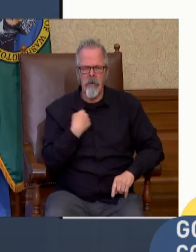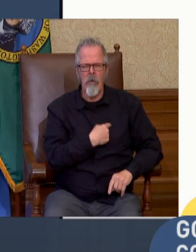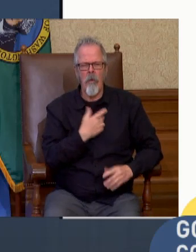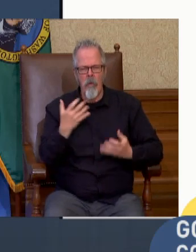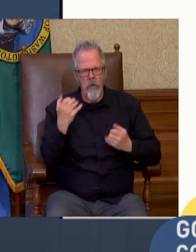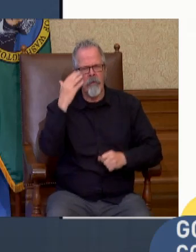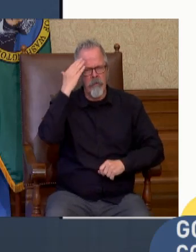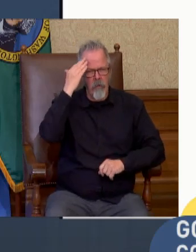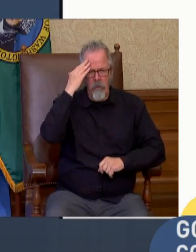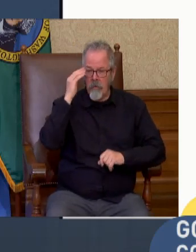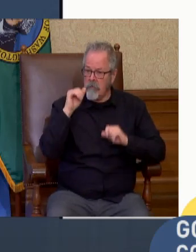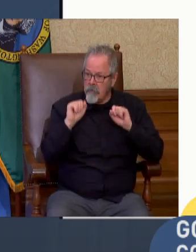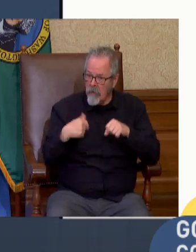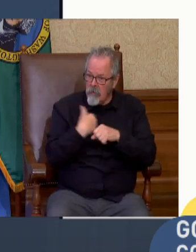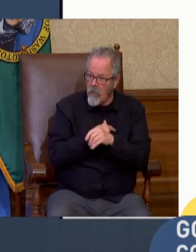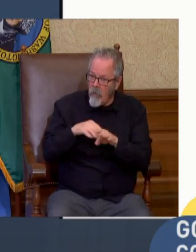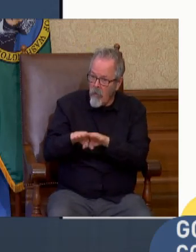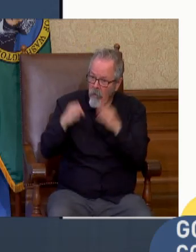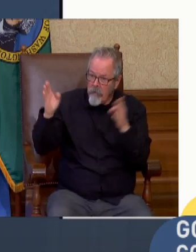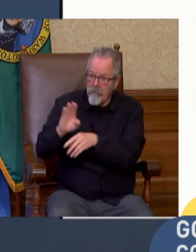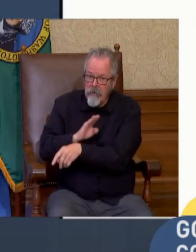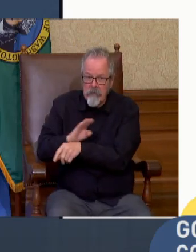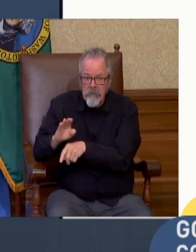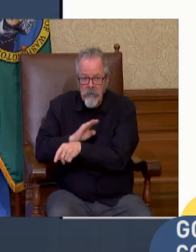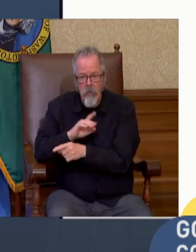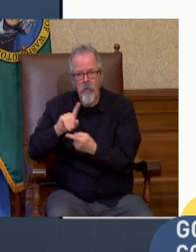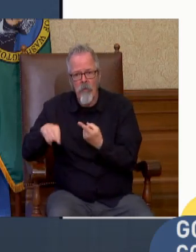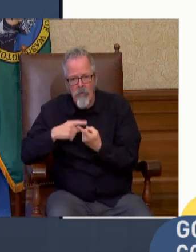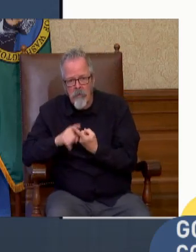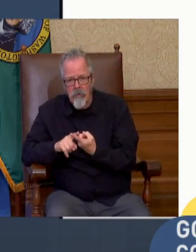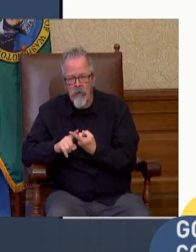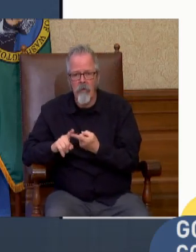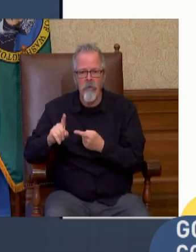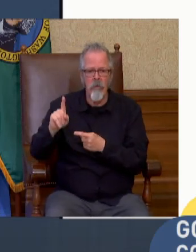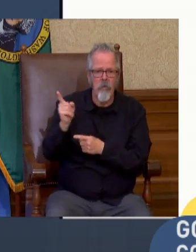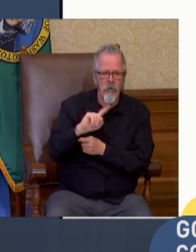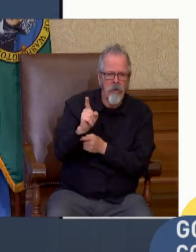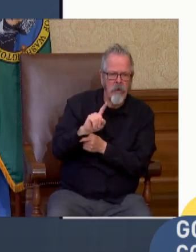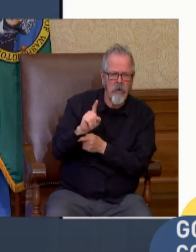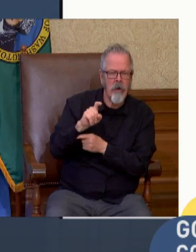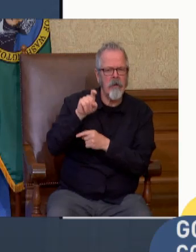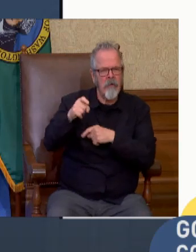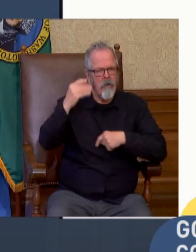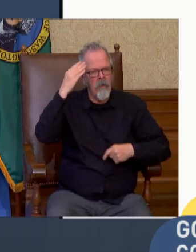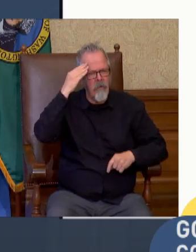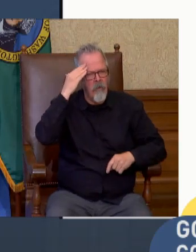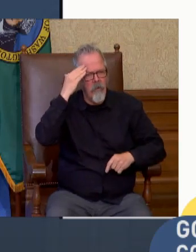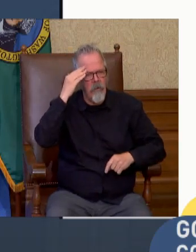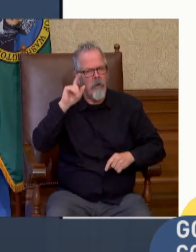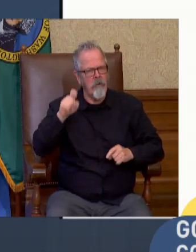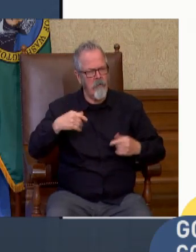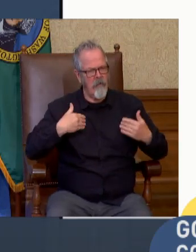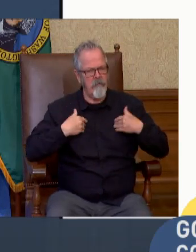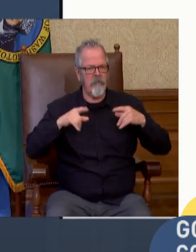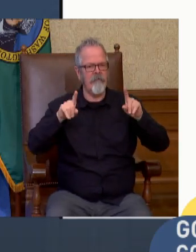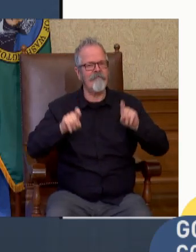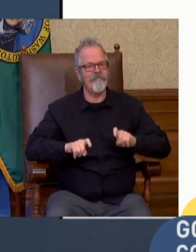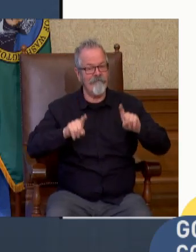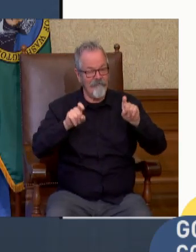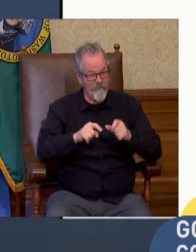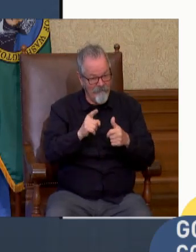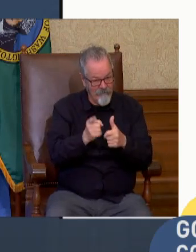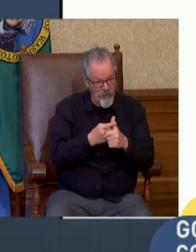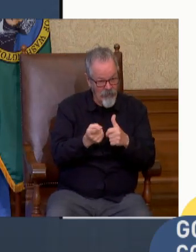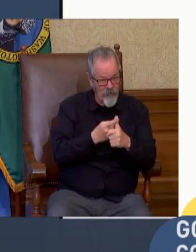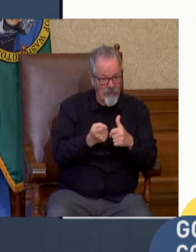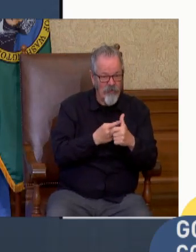of the status of the pandemic in this regard. We also need testing to be able to identify the people, obviously, who have the